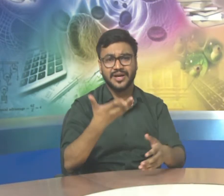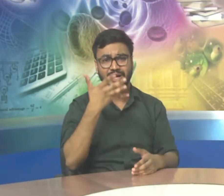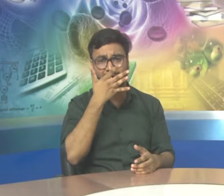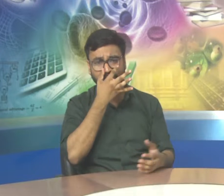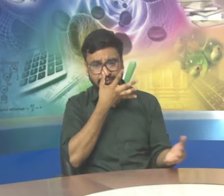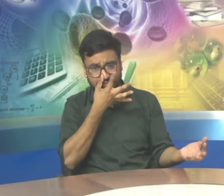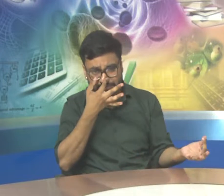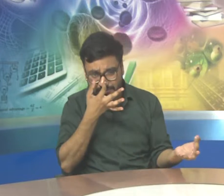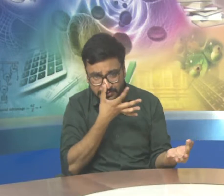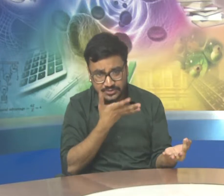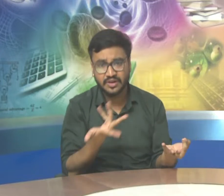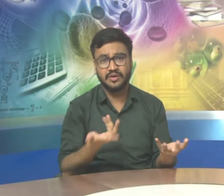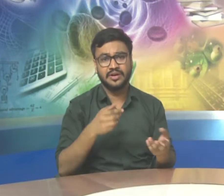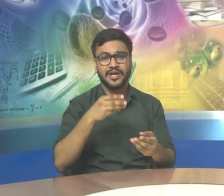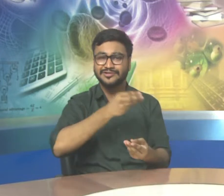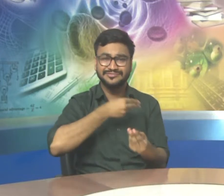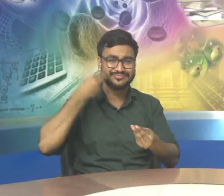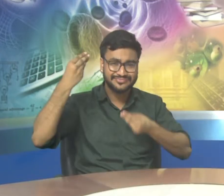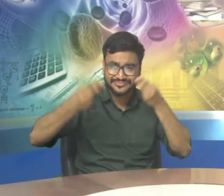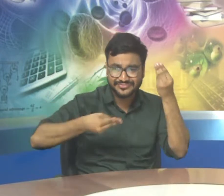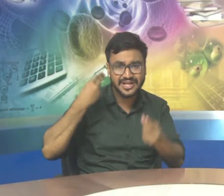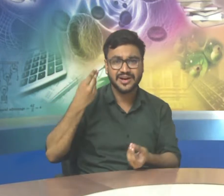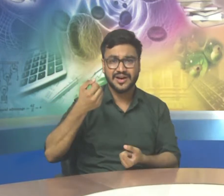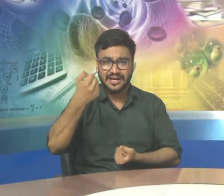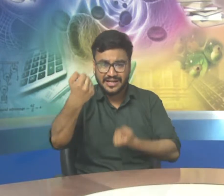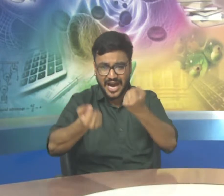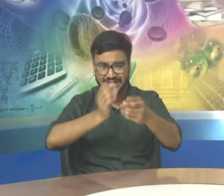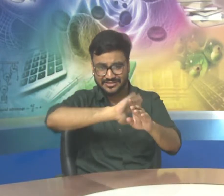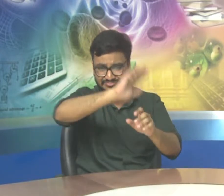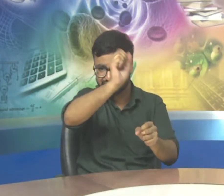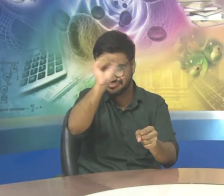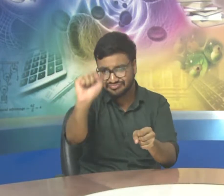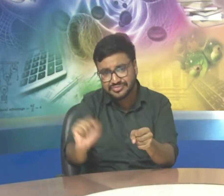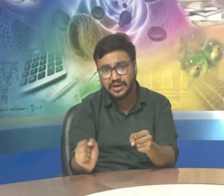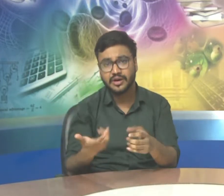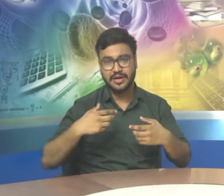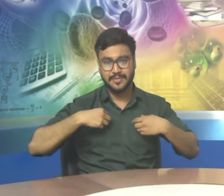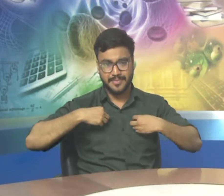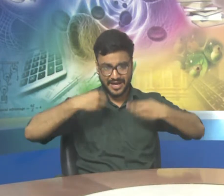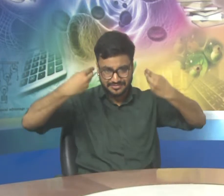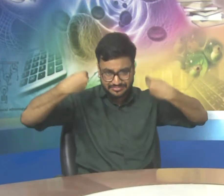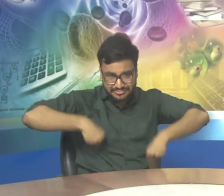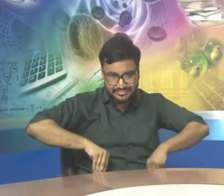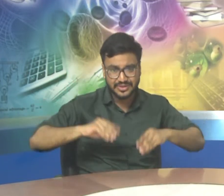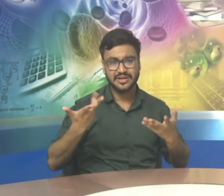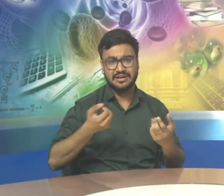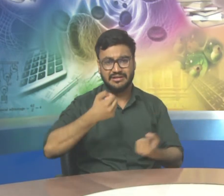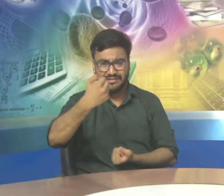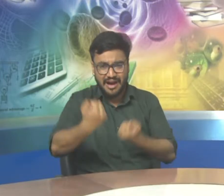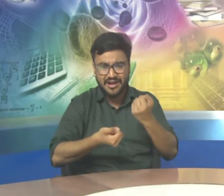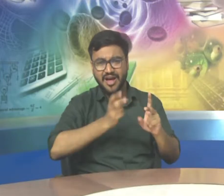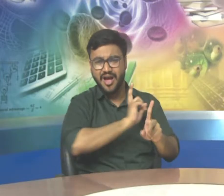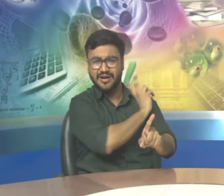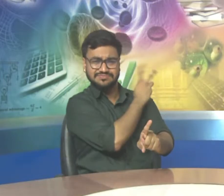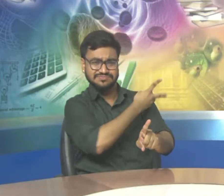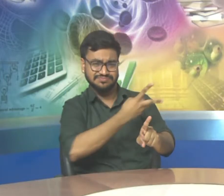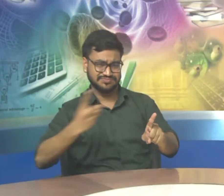or went for a shopping, doing yoga, makeup, or washing the car or wearing